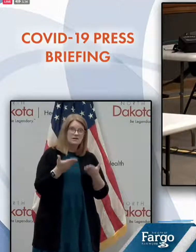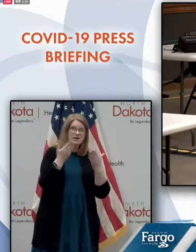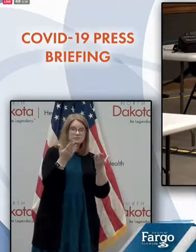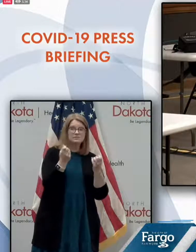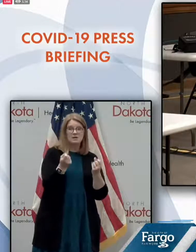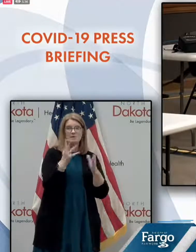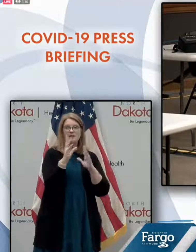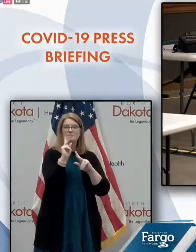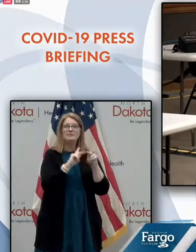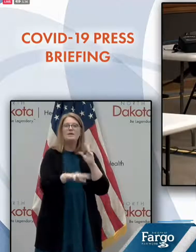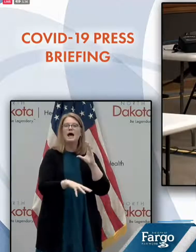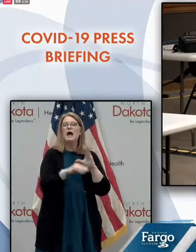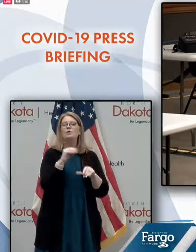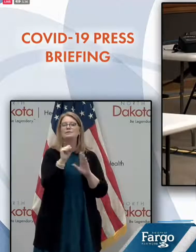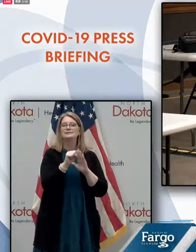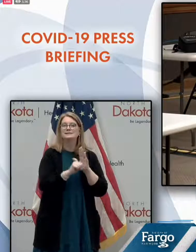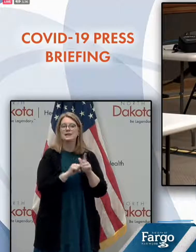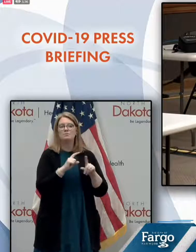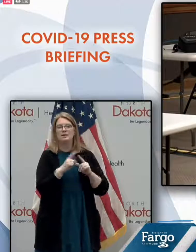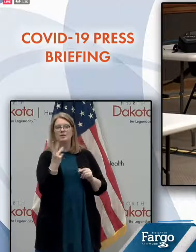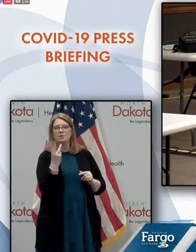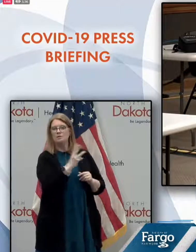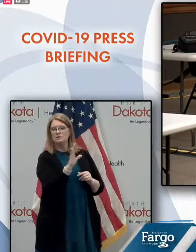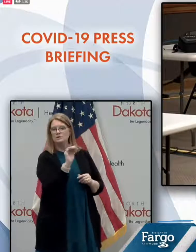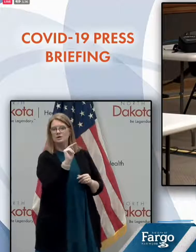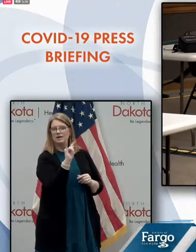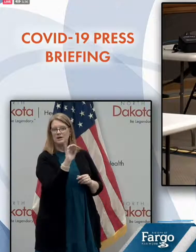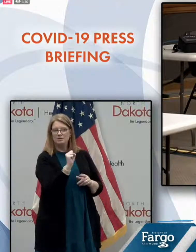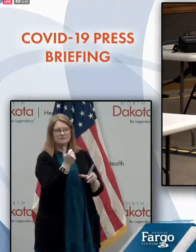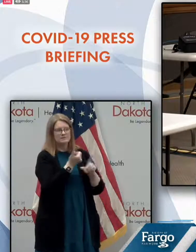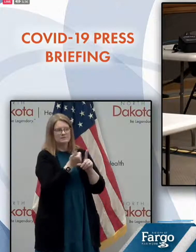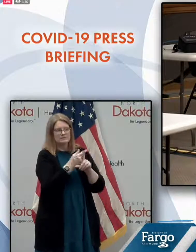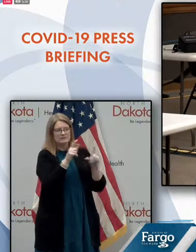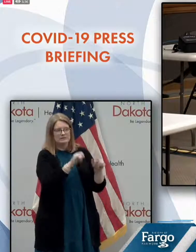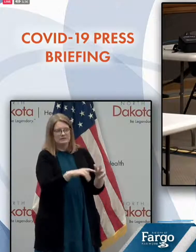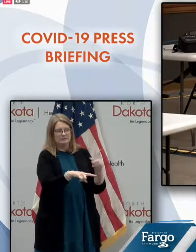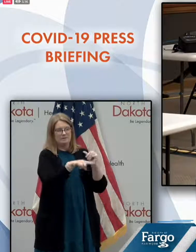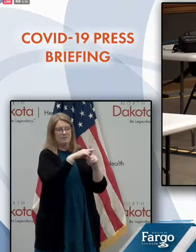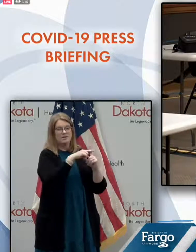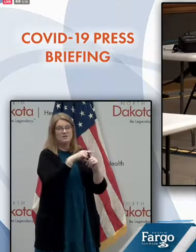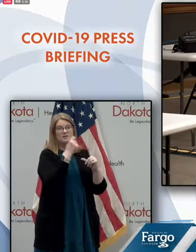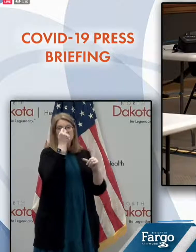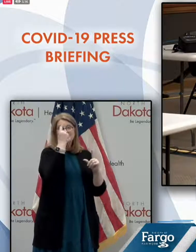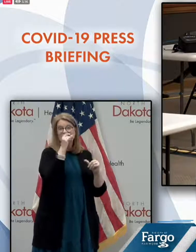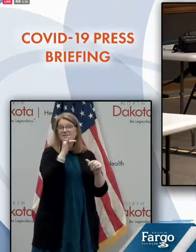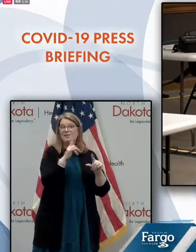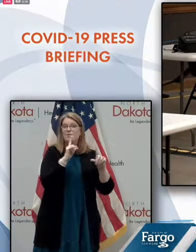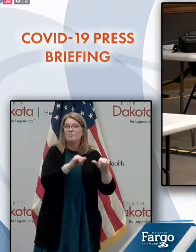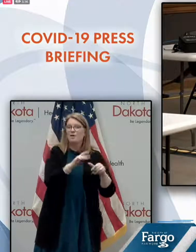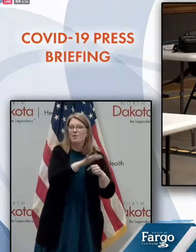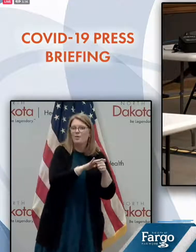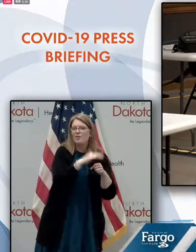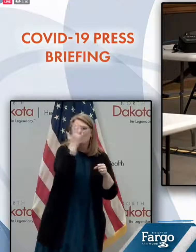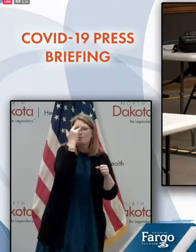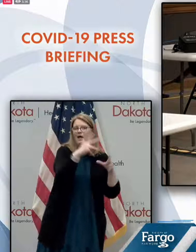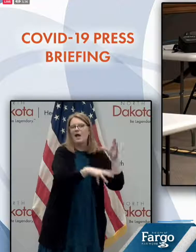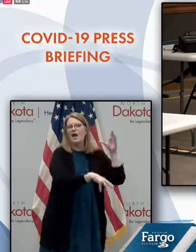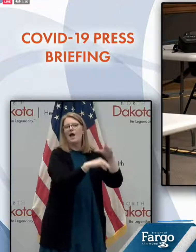people in the western counties are testing positive and are not reported locally but are reported in another